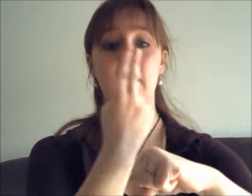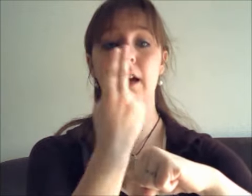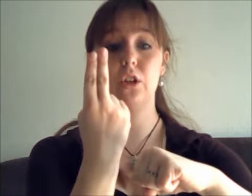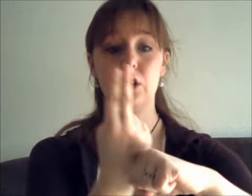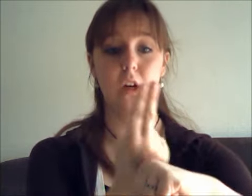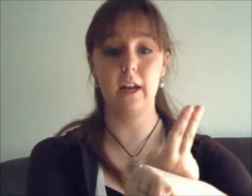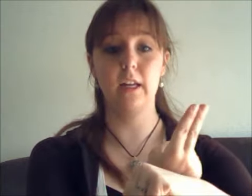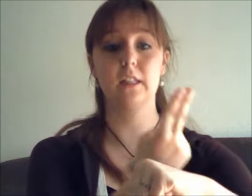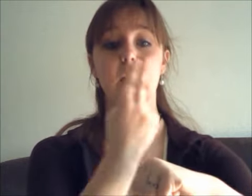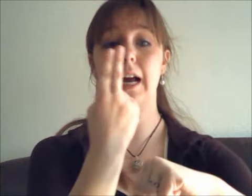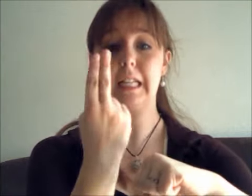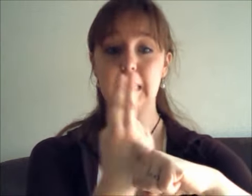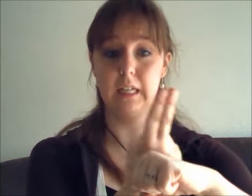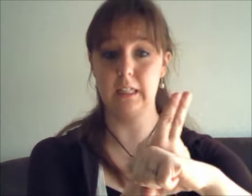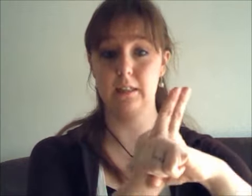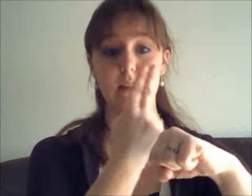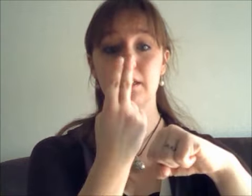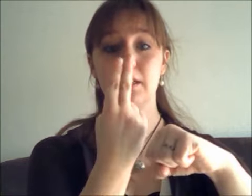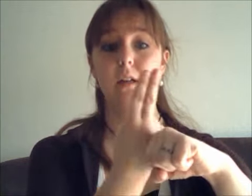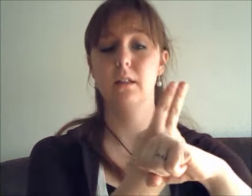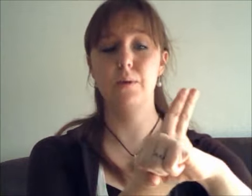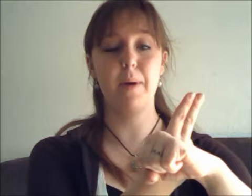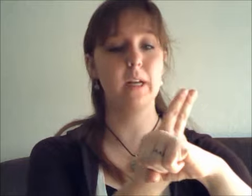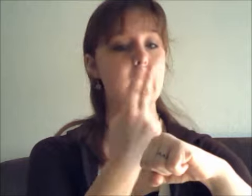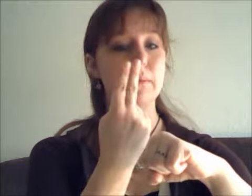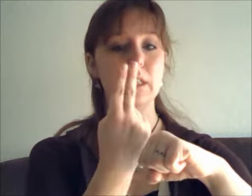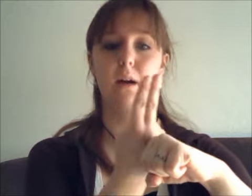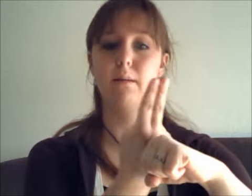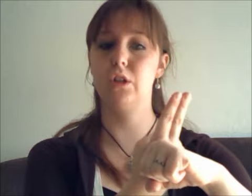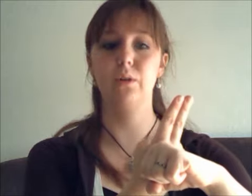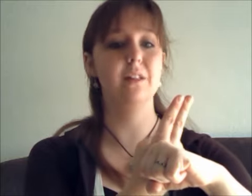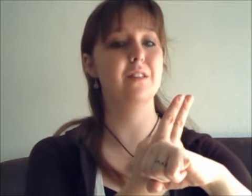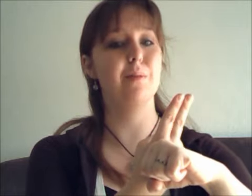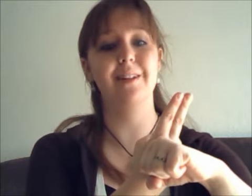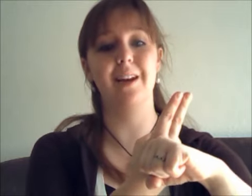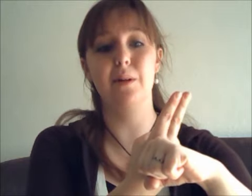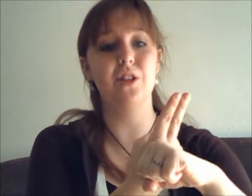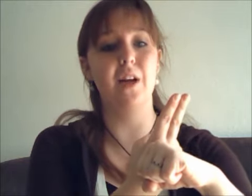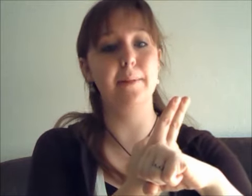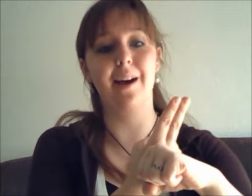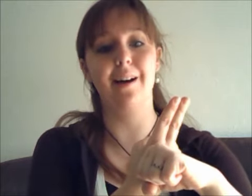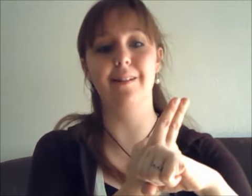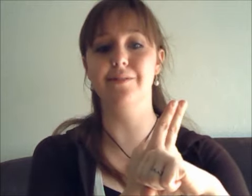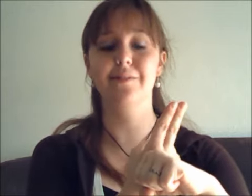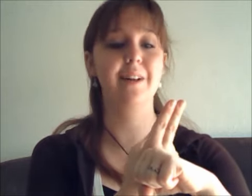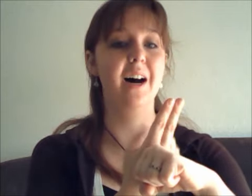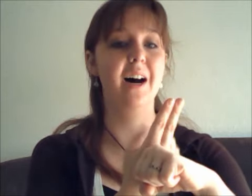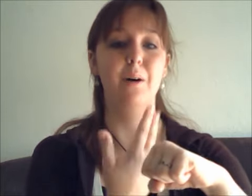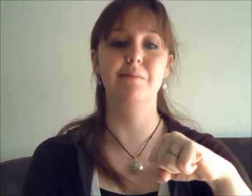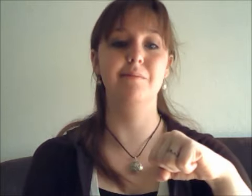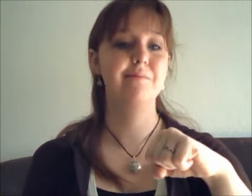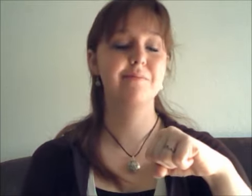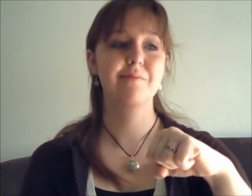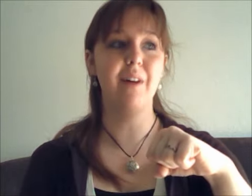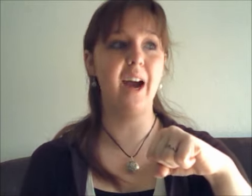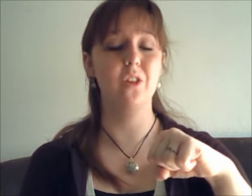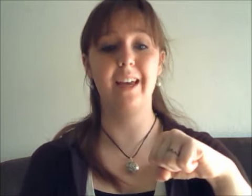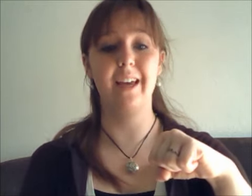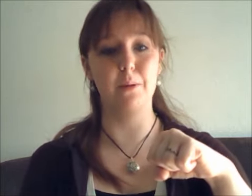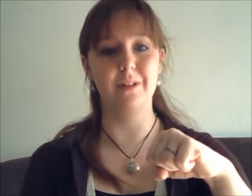you kind of slide like this. Depending how many times you do it is depending how much time you have. I only had a couple of